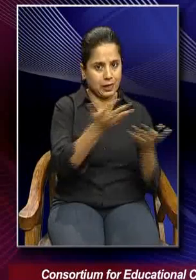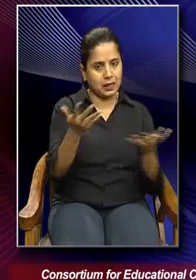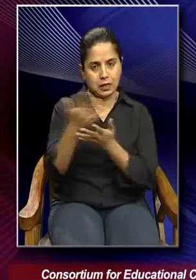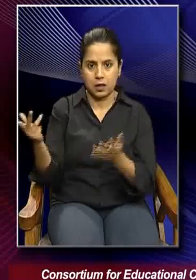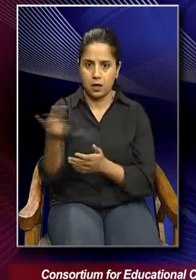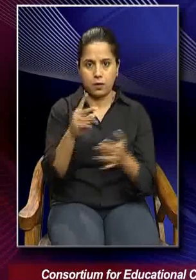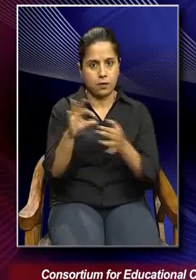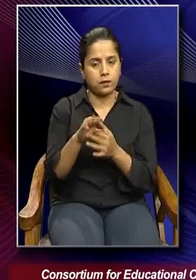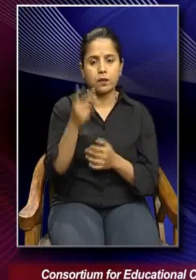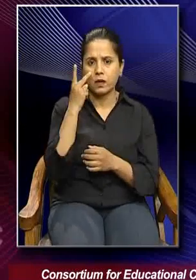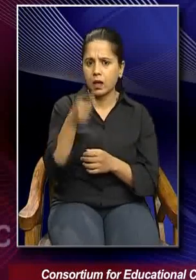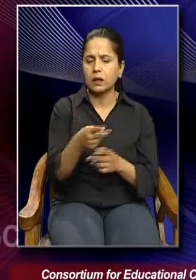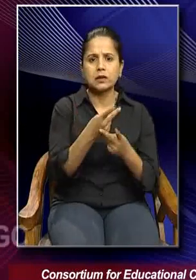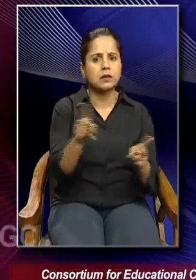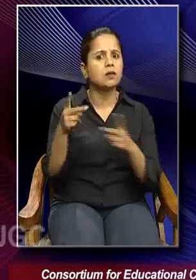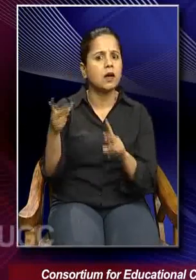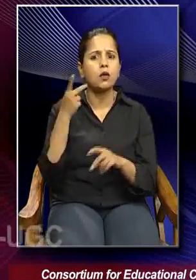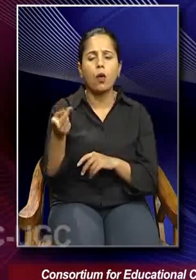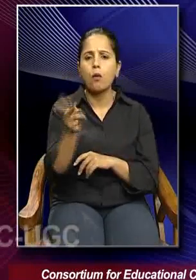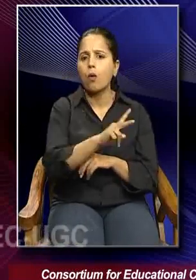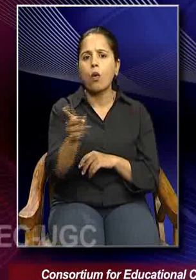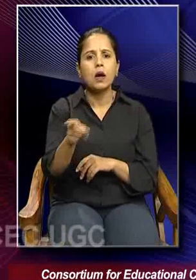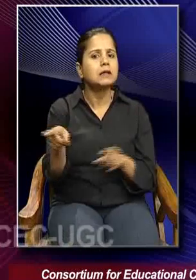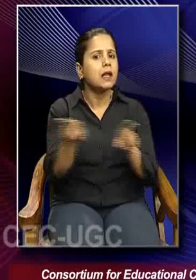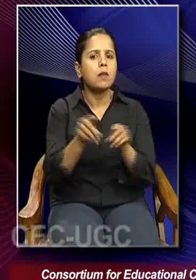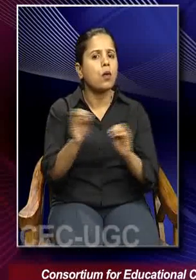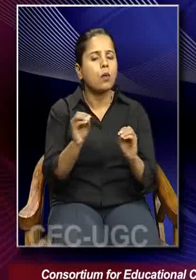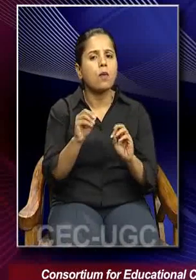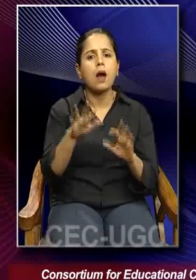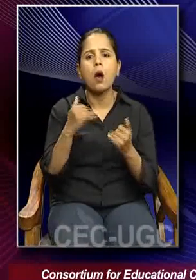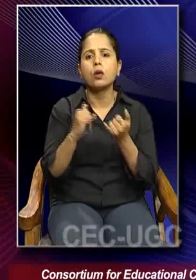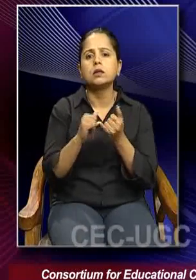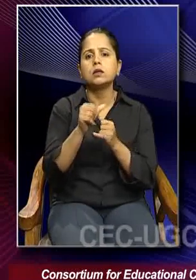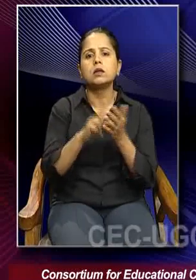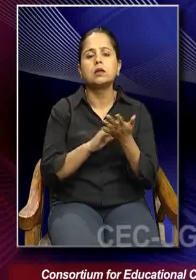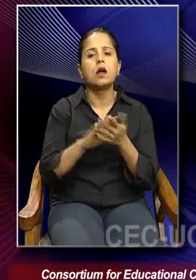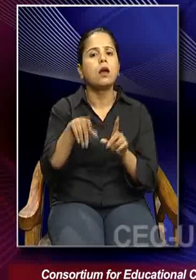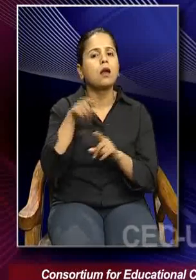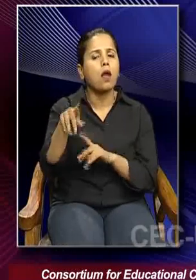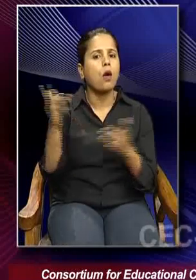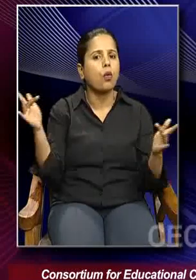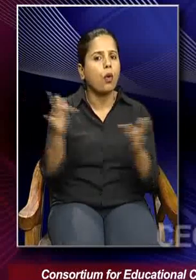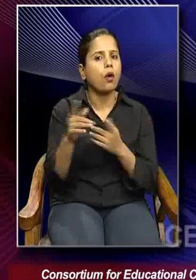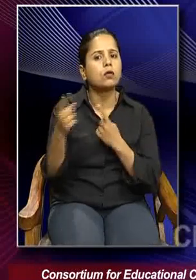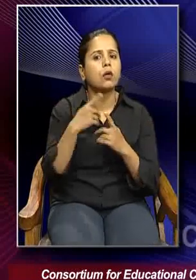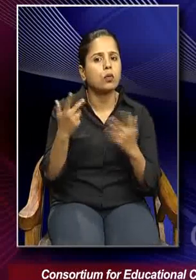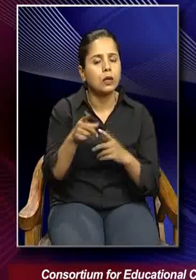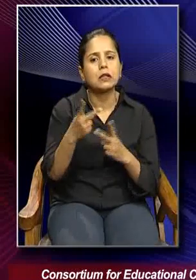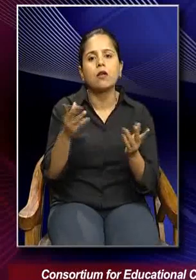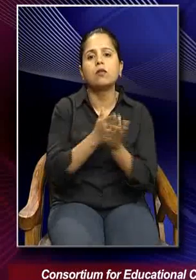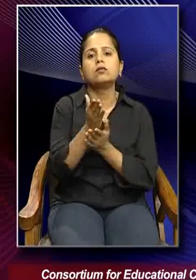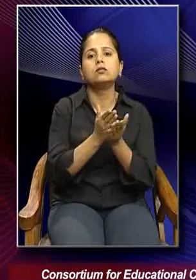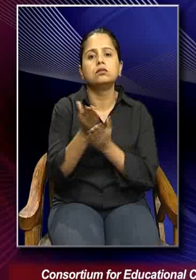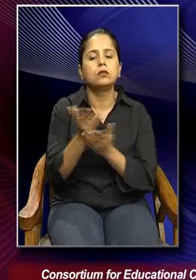are absolutely different from each other. How is then Sāṅkhya talking about their contact, and what are the various types